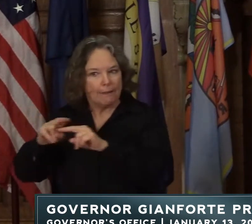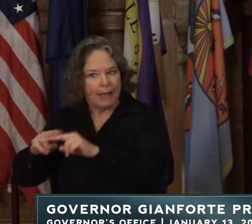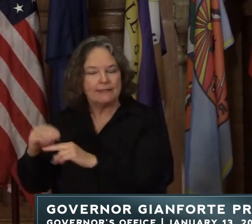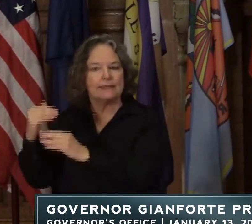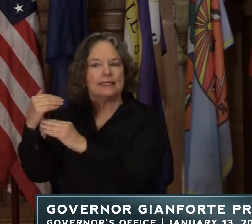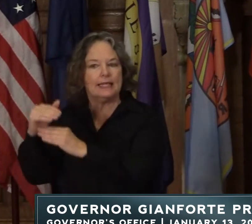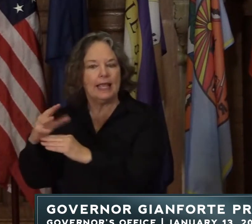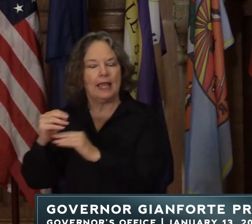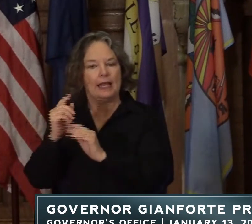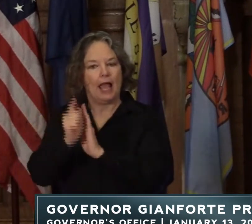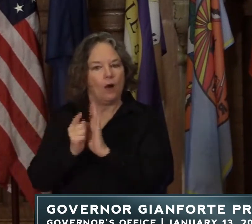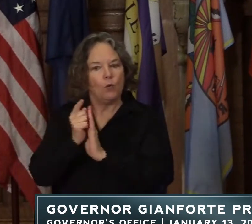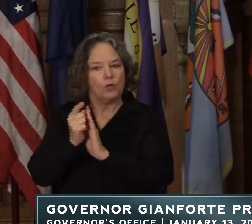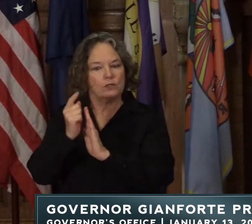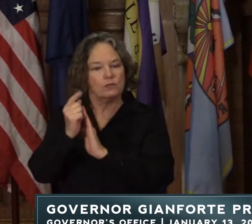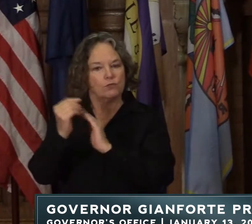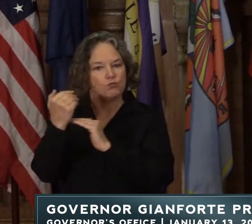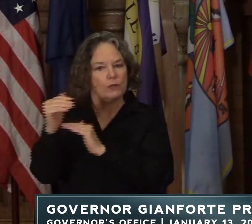hour restrictions.